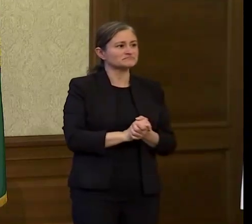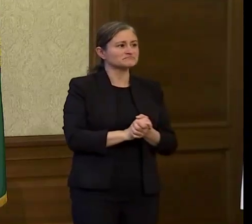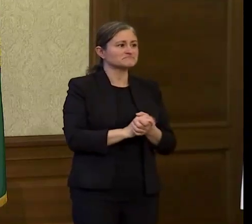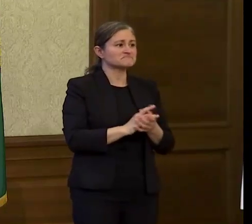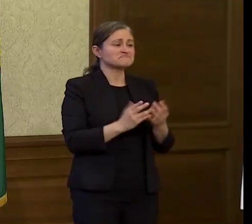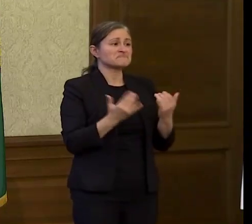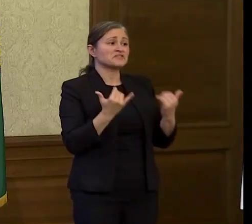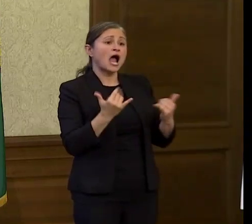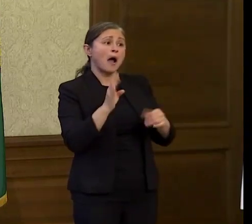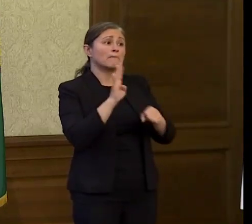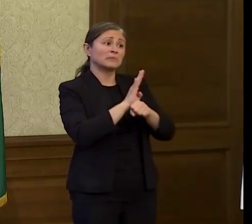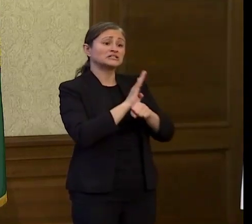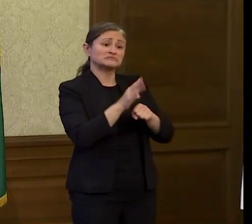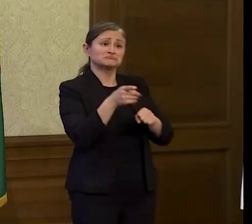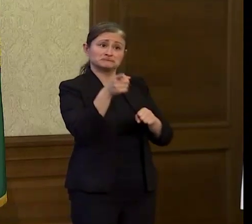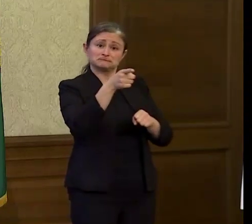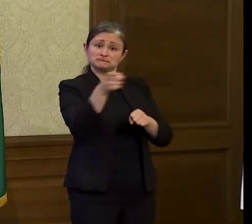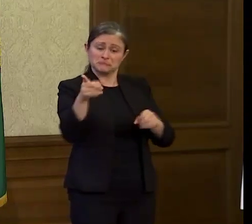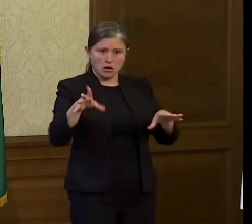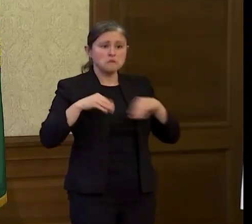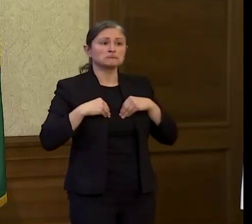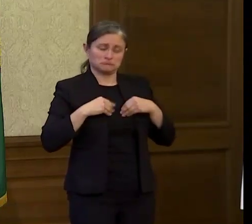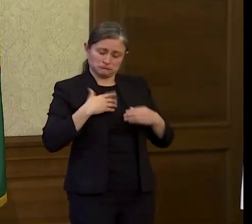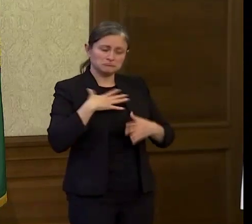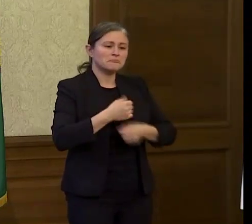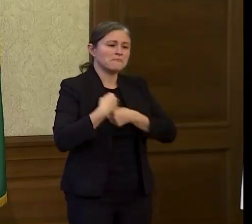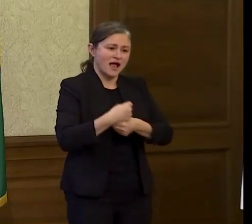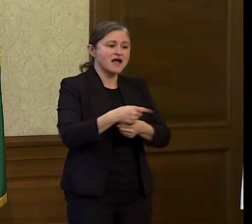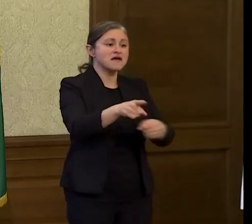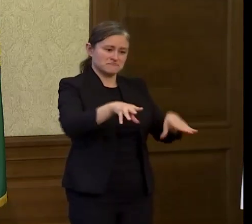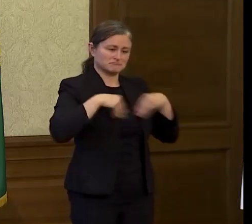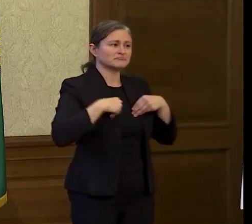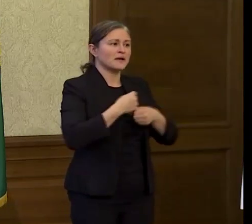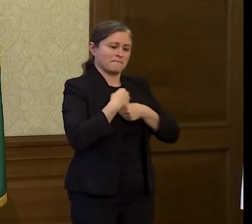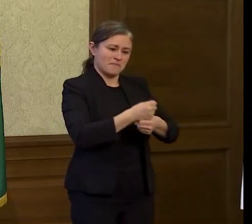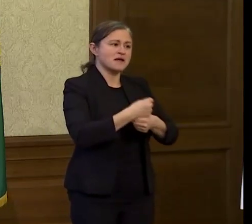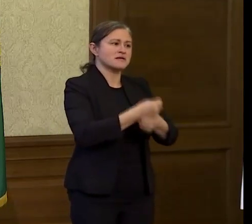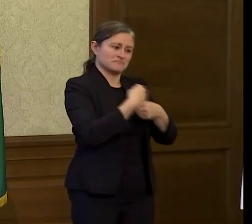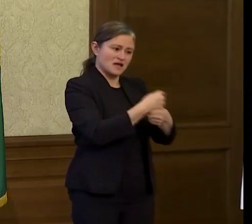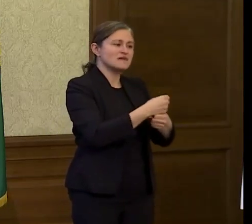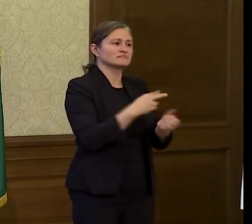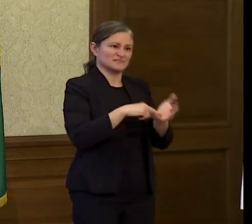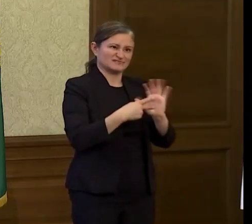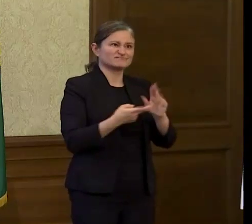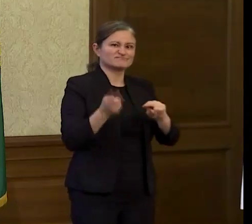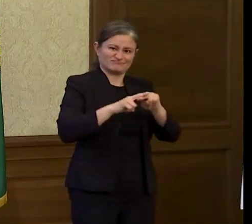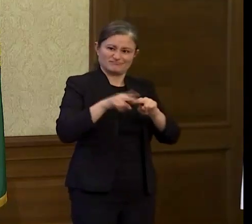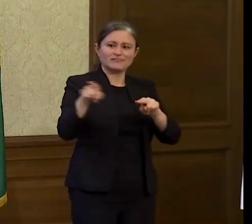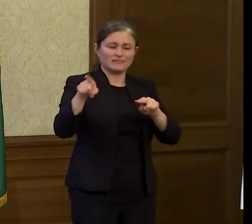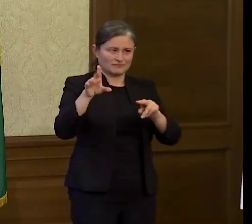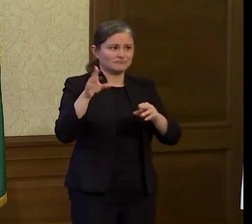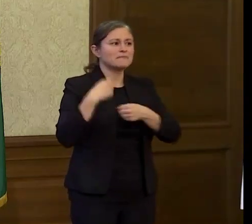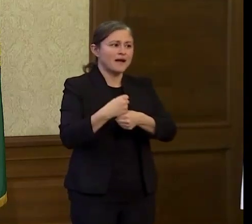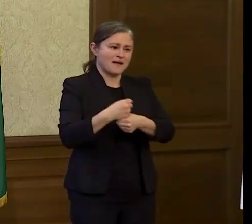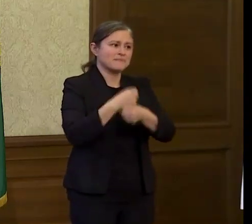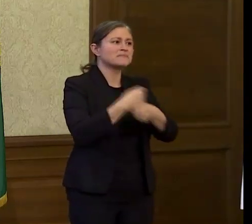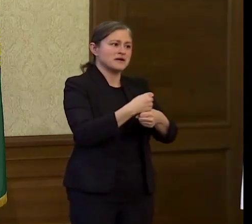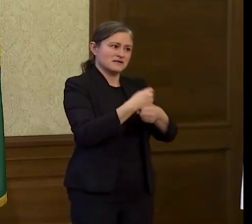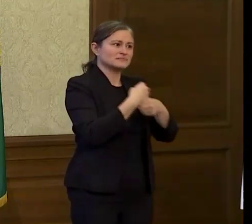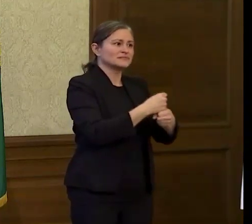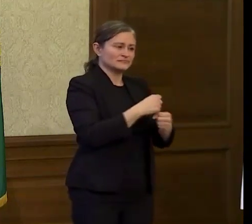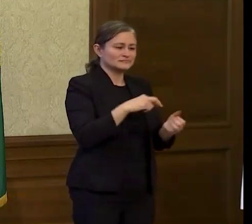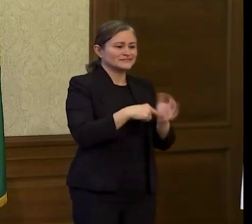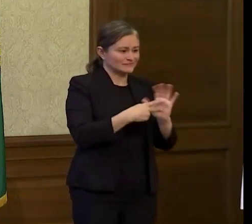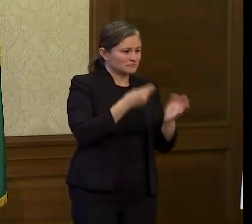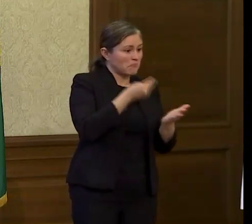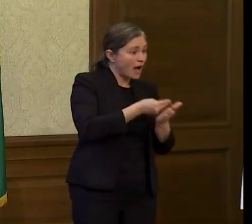challenge already, and thousands more individuals are engaged their own time and their own resources as well. Some